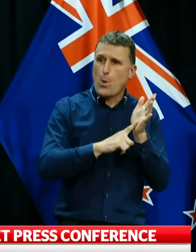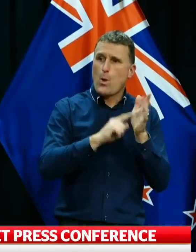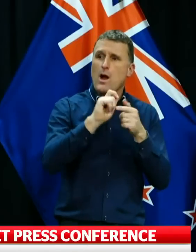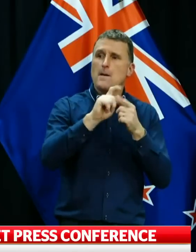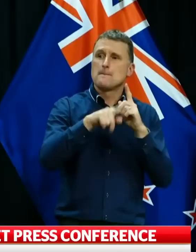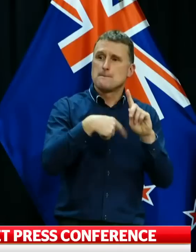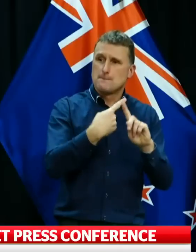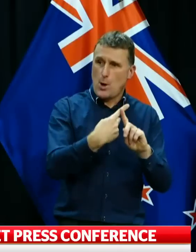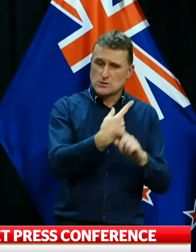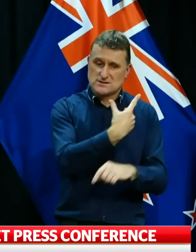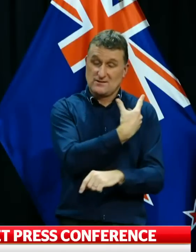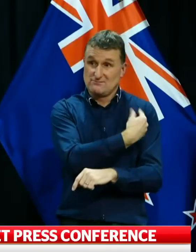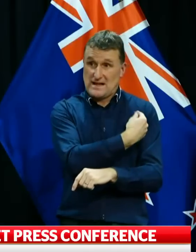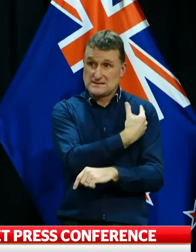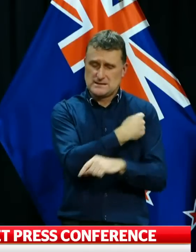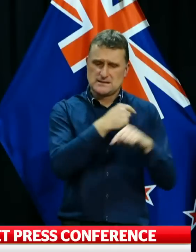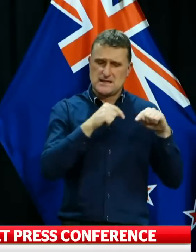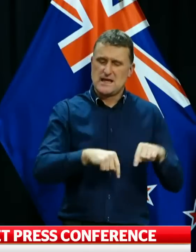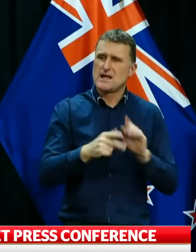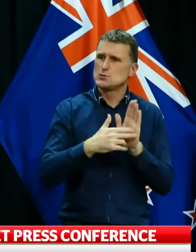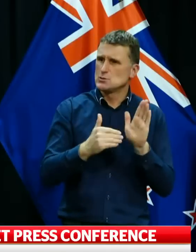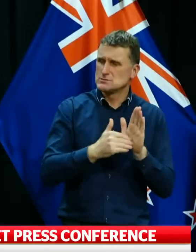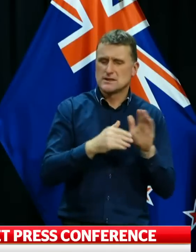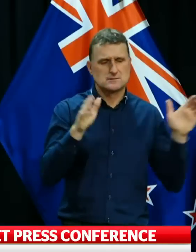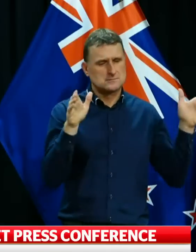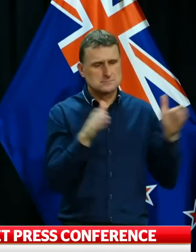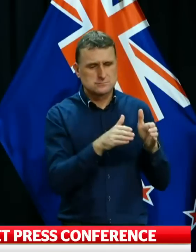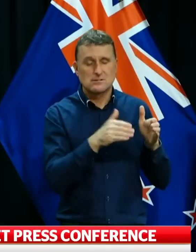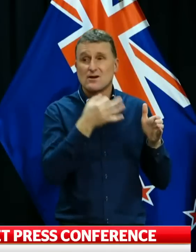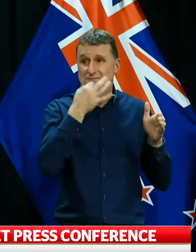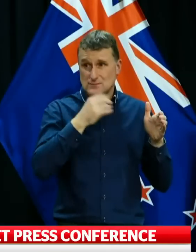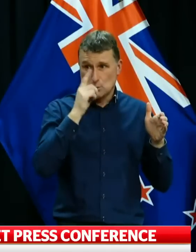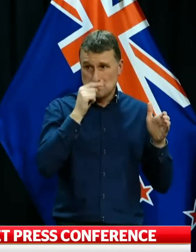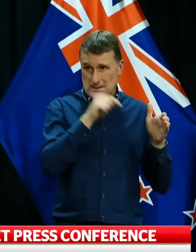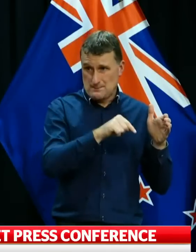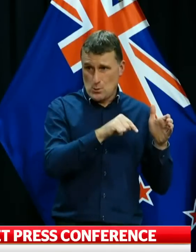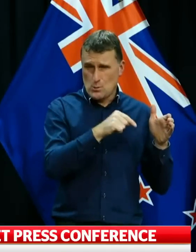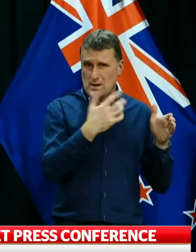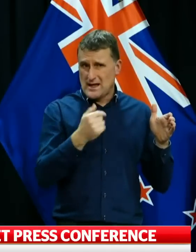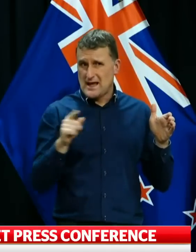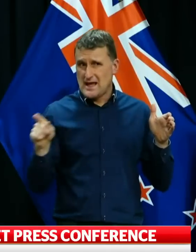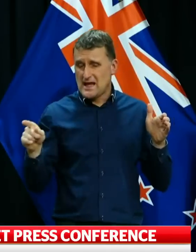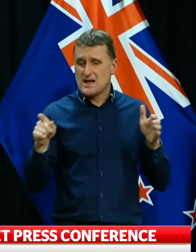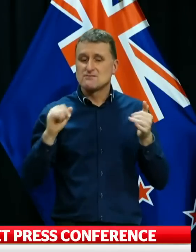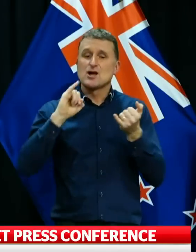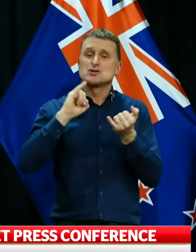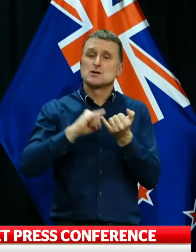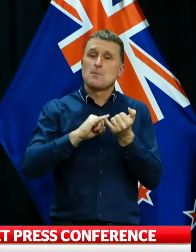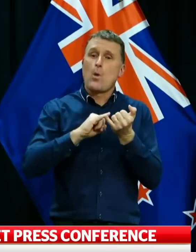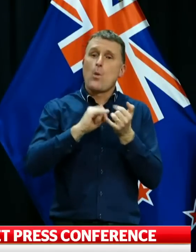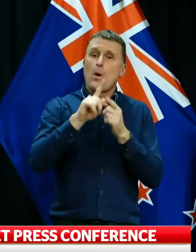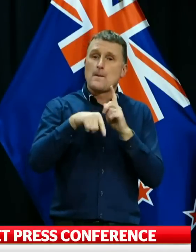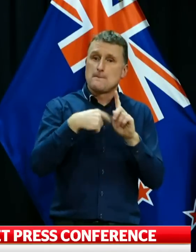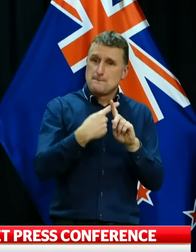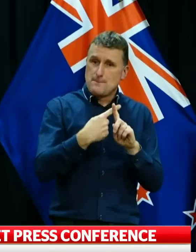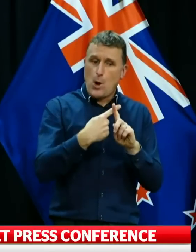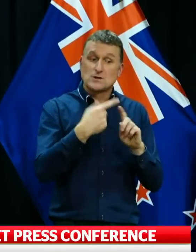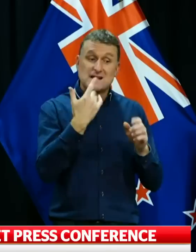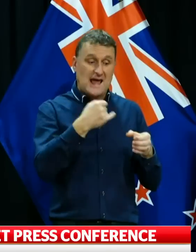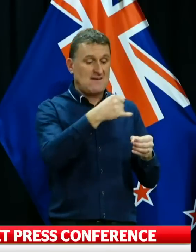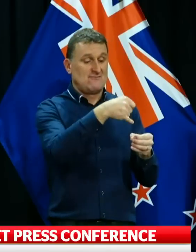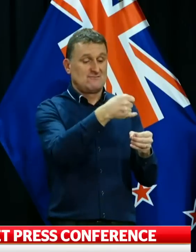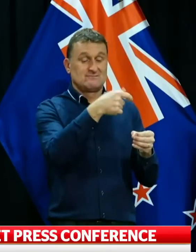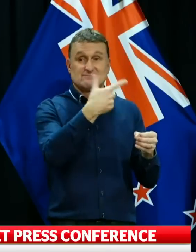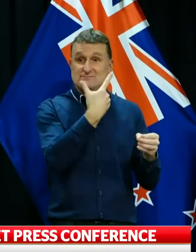against smallpox. Do we have any smallpox vaccines, or is it we have a smallpox vaccine, which isn't the ideal vaccine to use